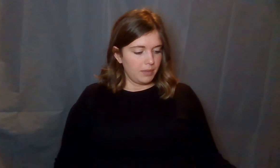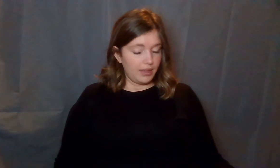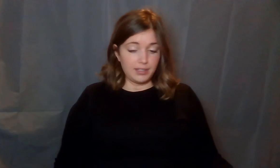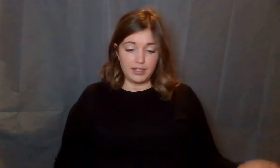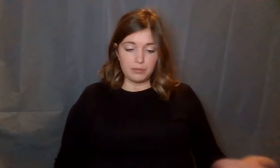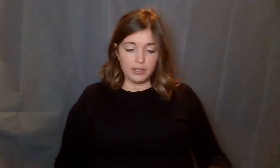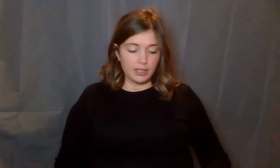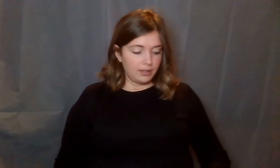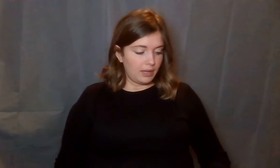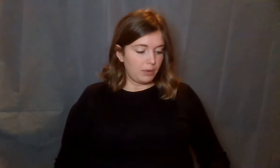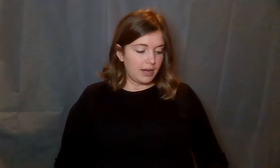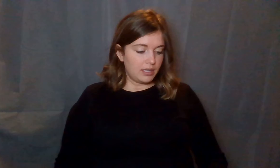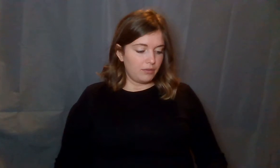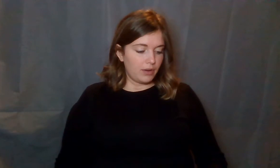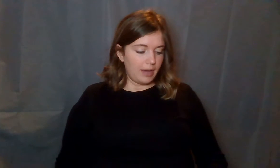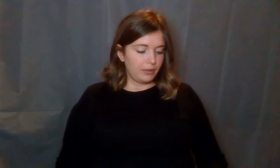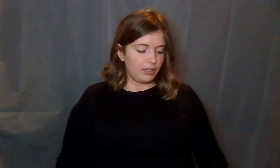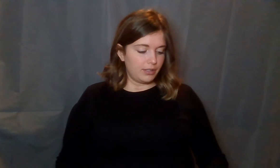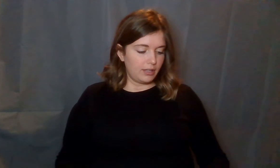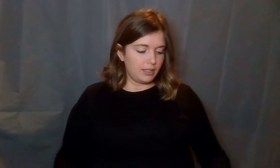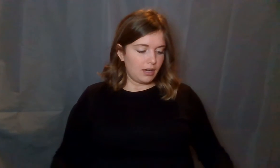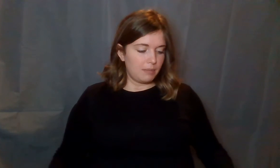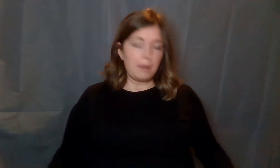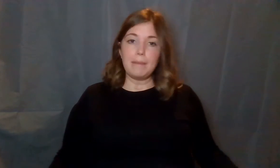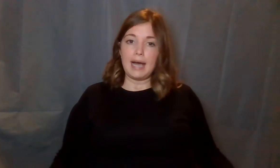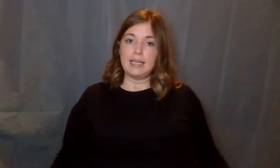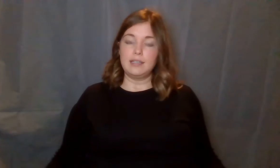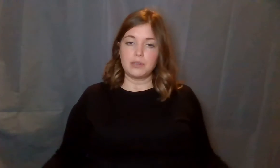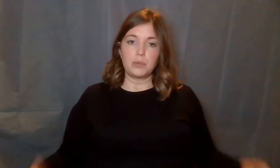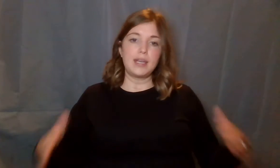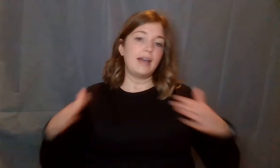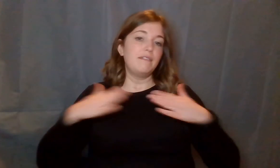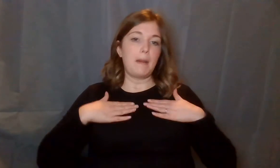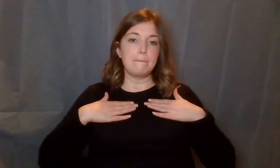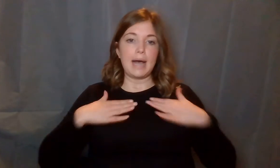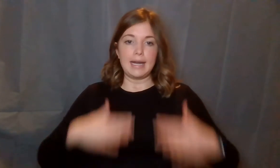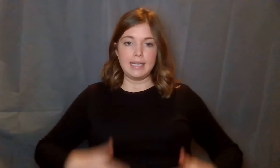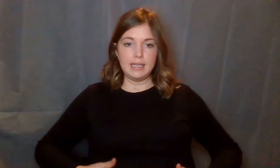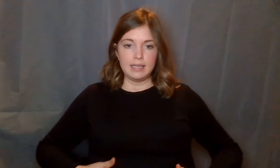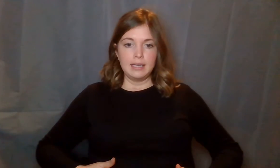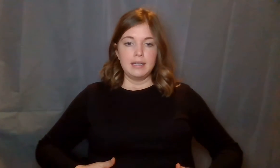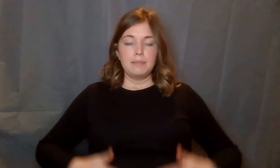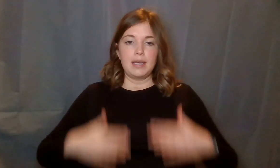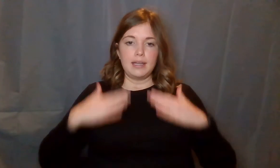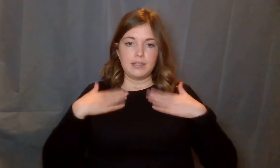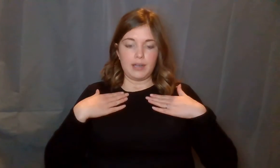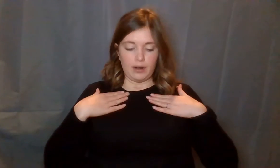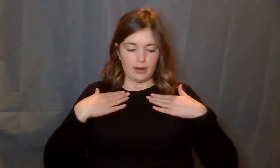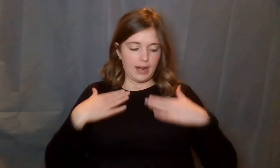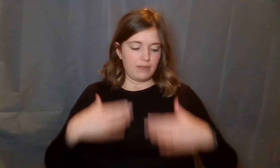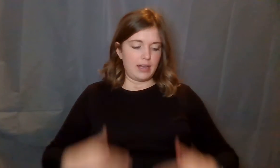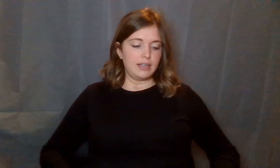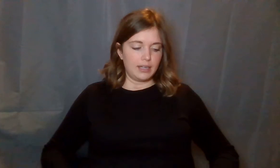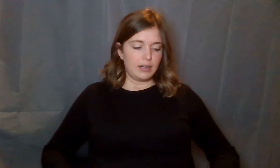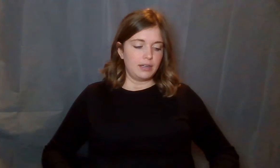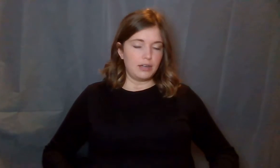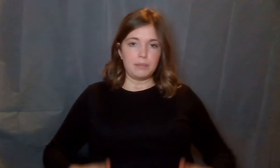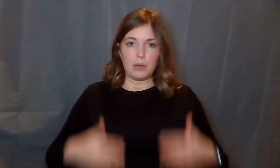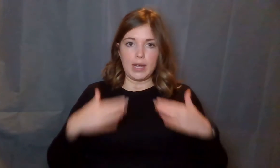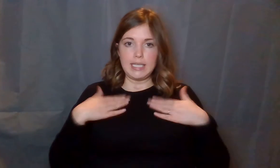And that's it, really. Then we're on to the vocabulary. So let's talk about body. So we have body. My hands are kind of ending near my